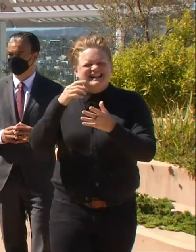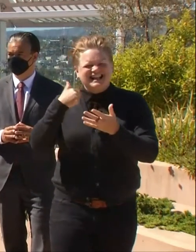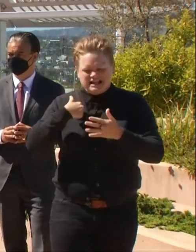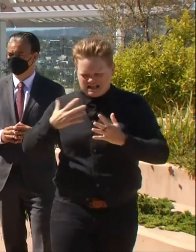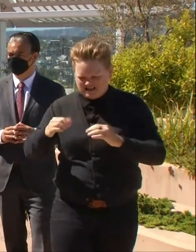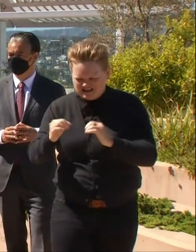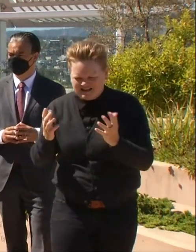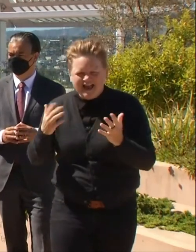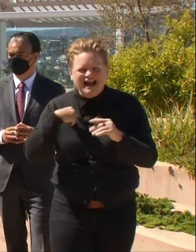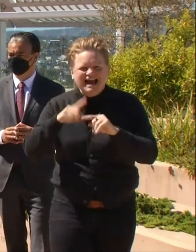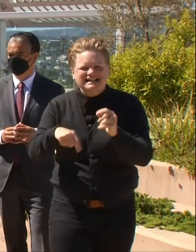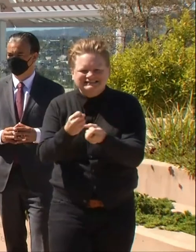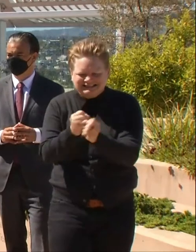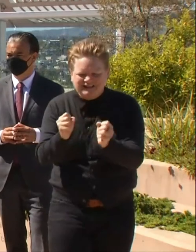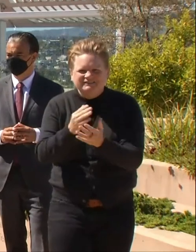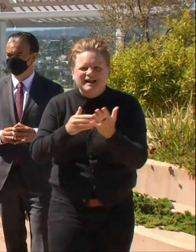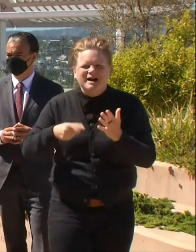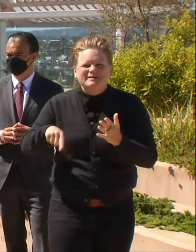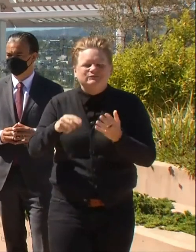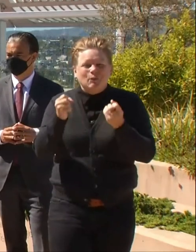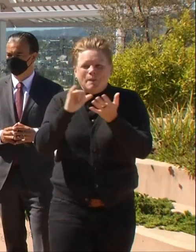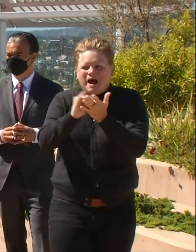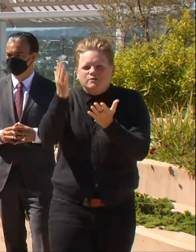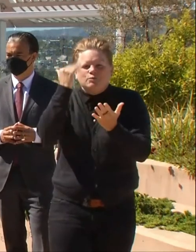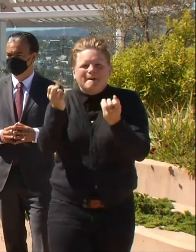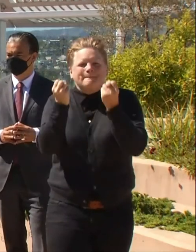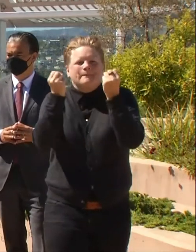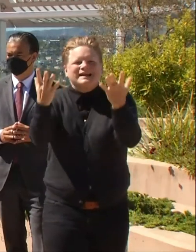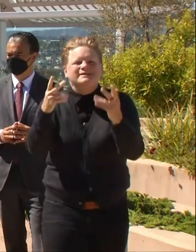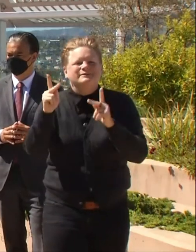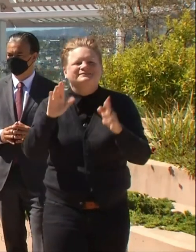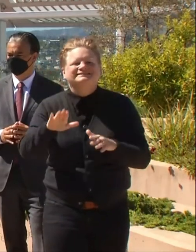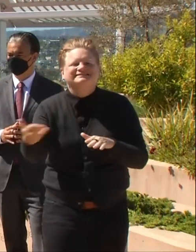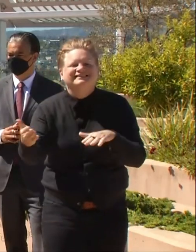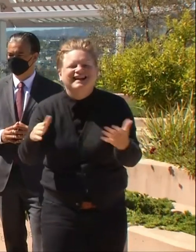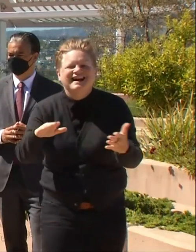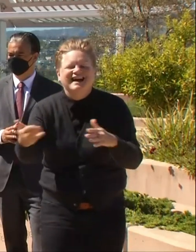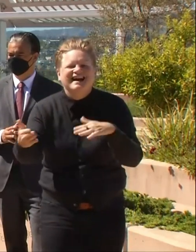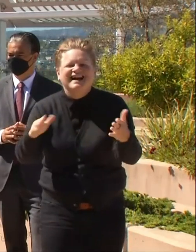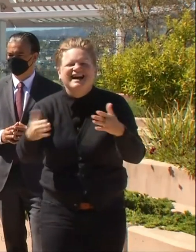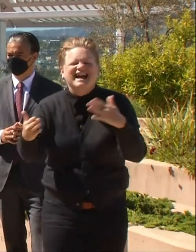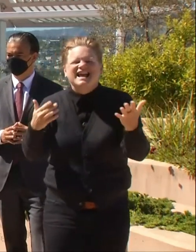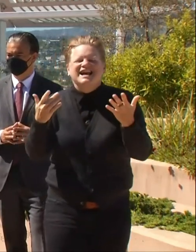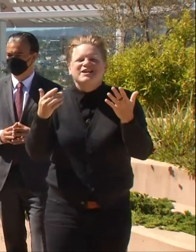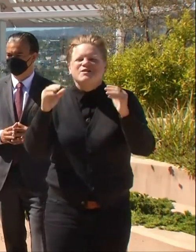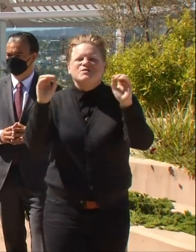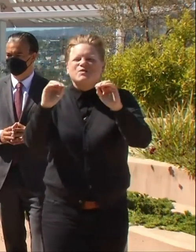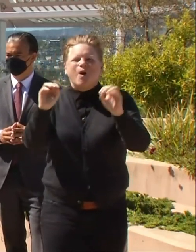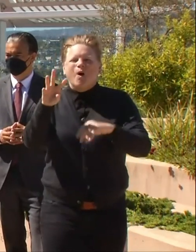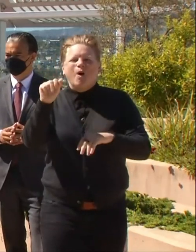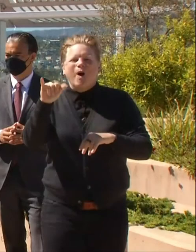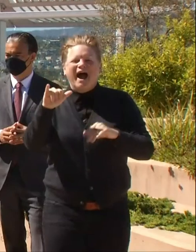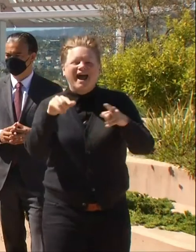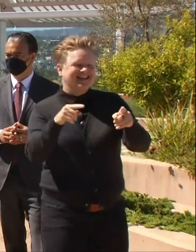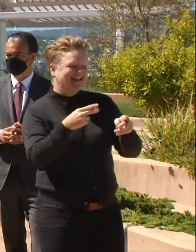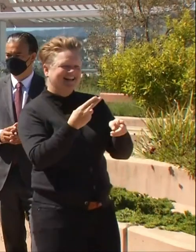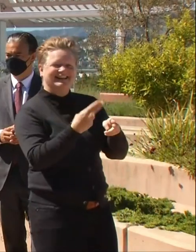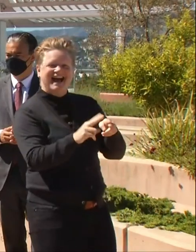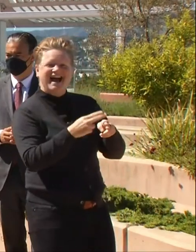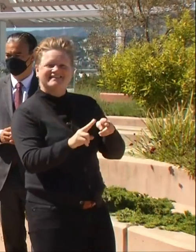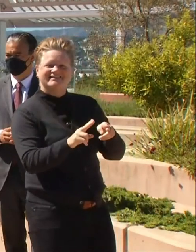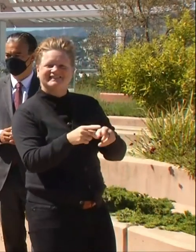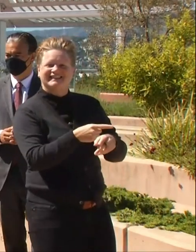people dying in large numbers. There's no way that a simple pocket knife that you buy at a store can be compared to a weapon of